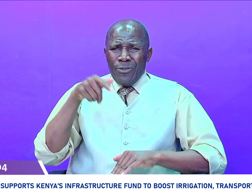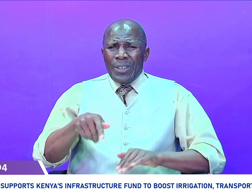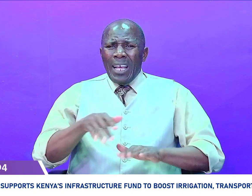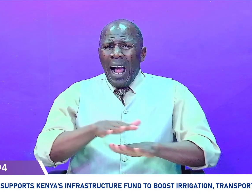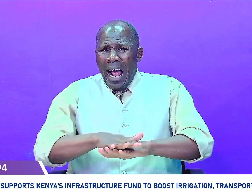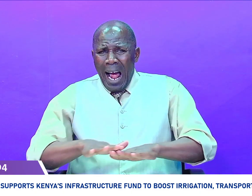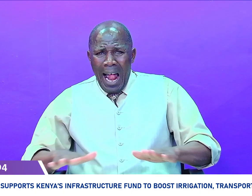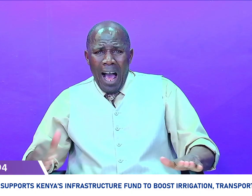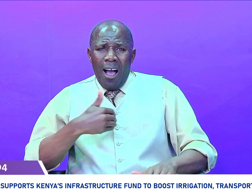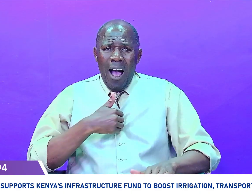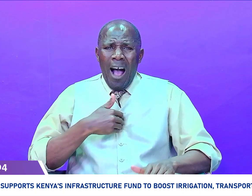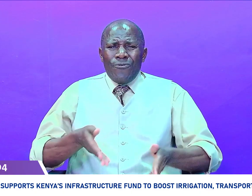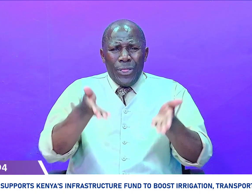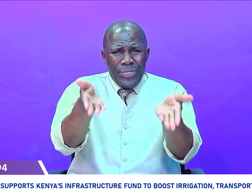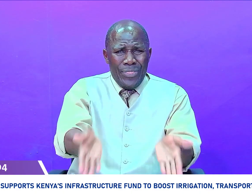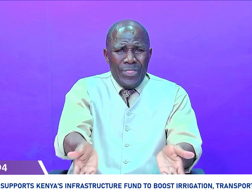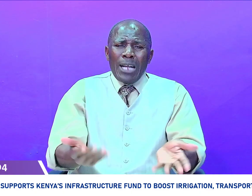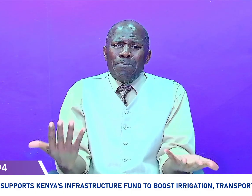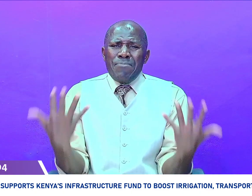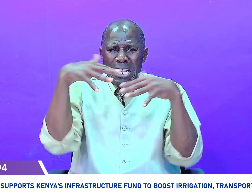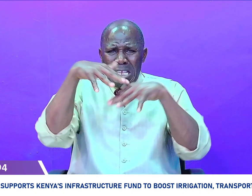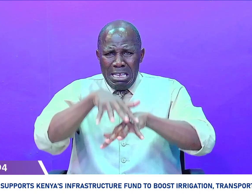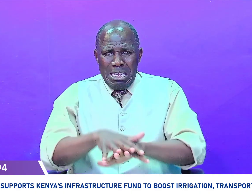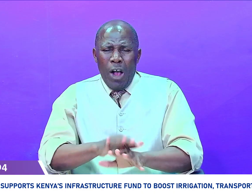reached its maximum potential.